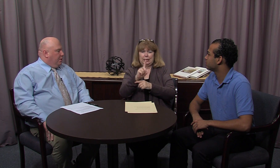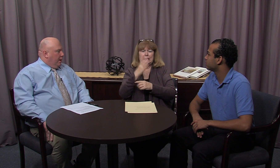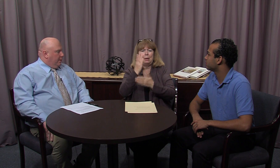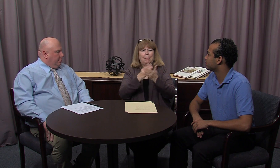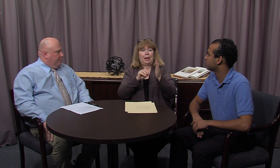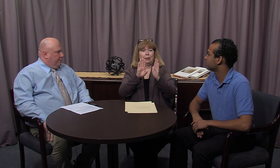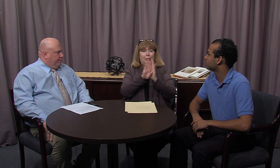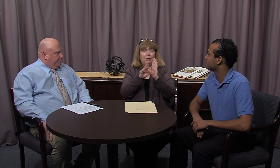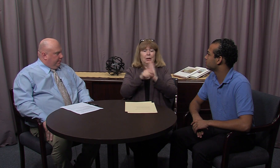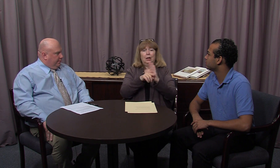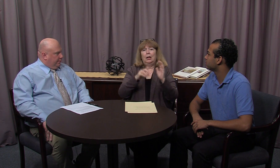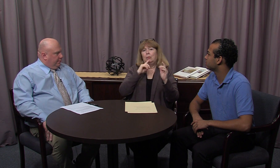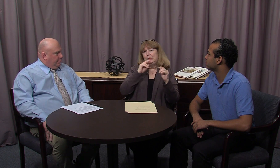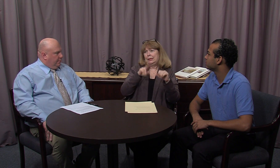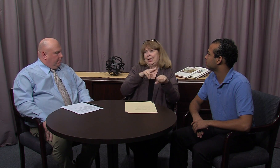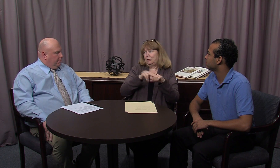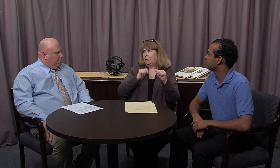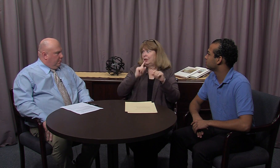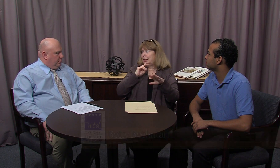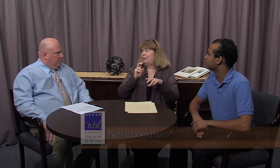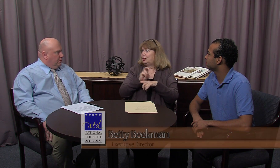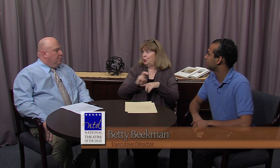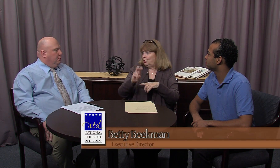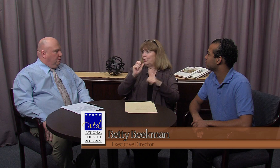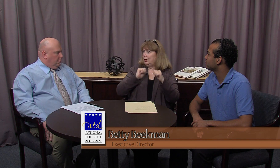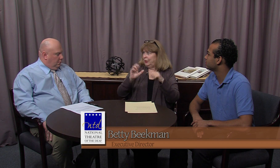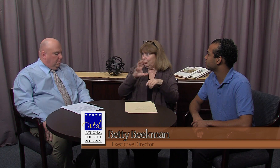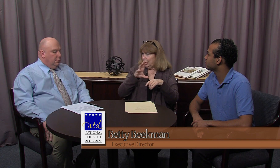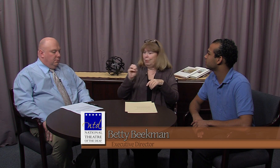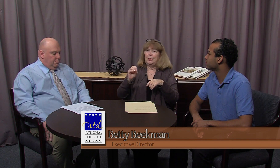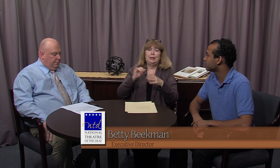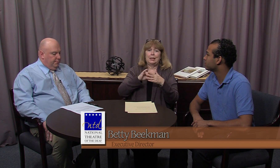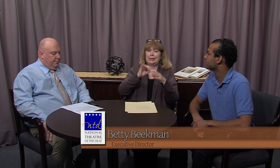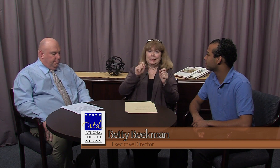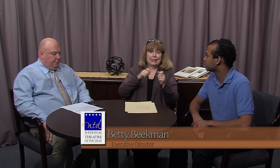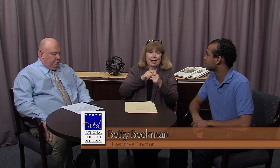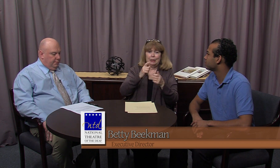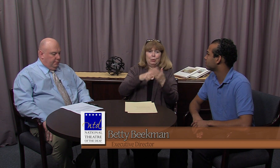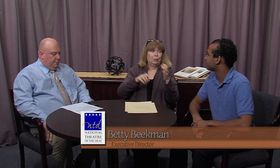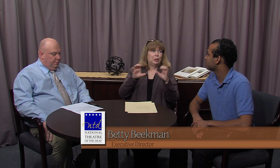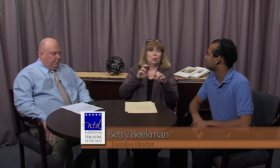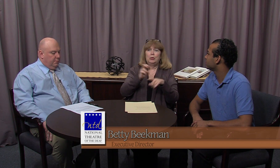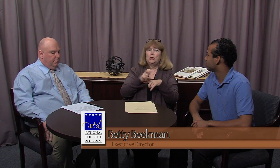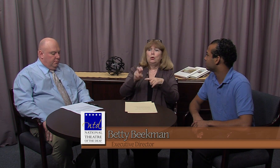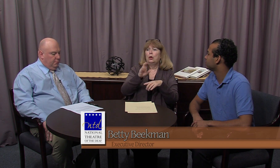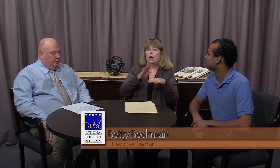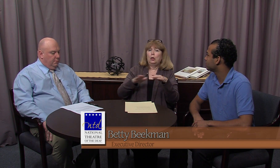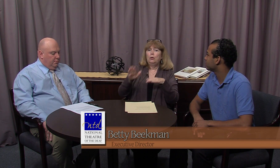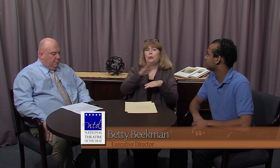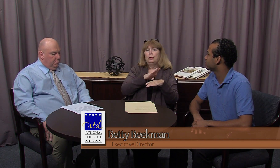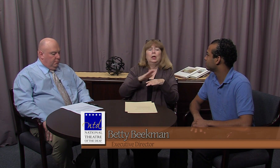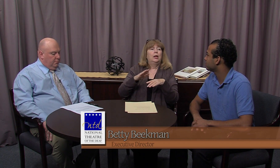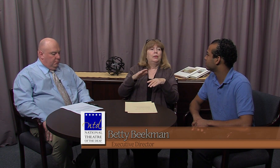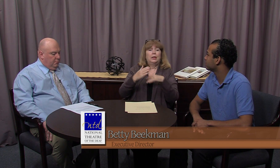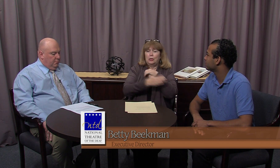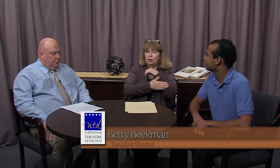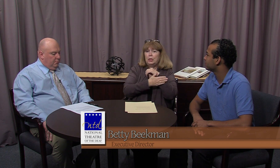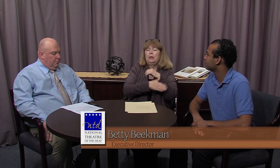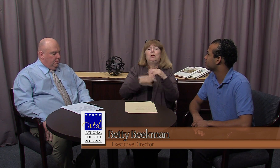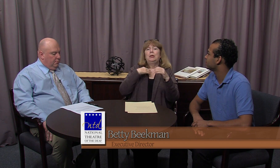it. Well, National Theater of the Deaf is a touring theater company. That's exactly what we do. We tour all over the country. We've been to